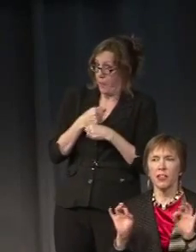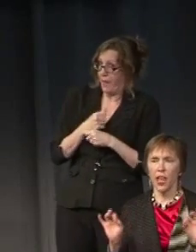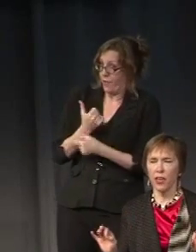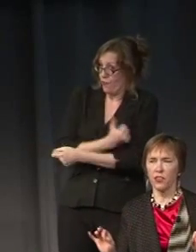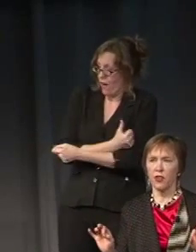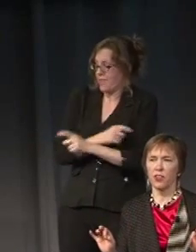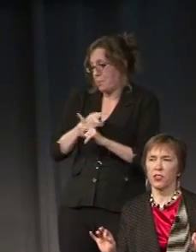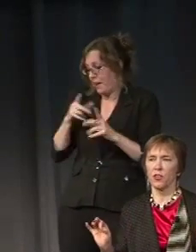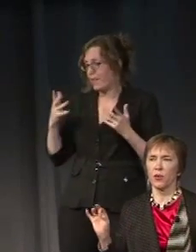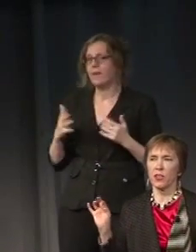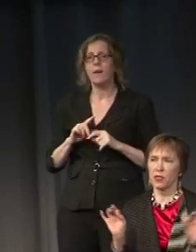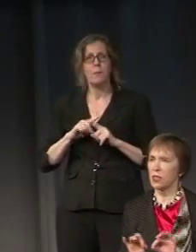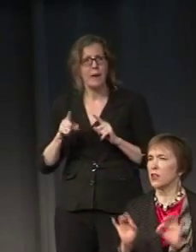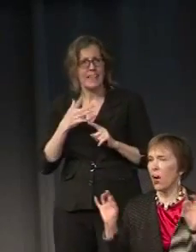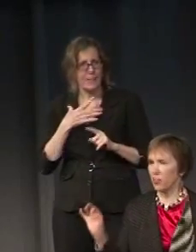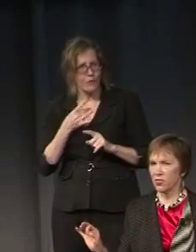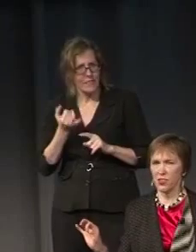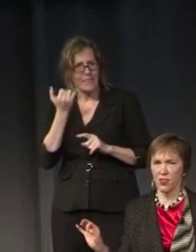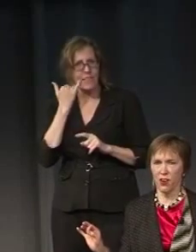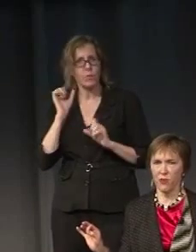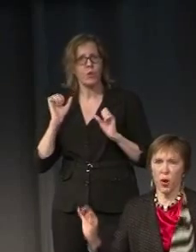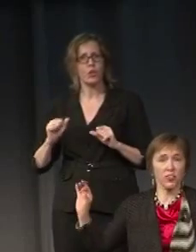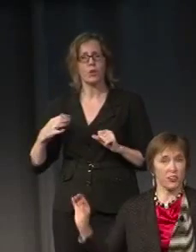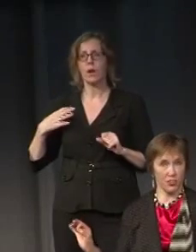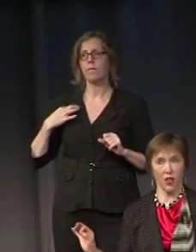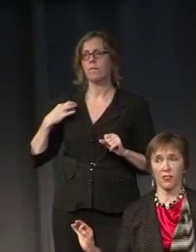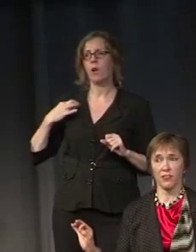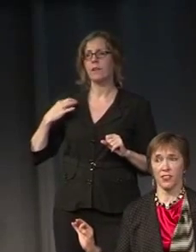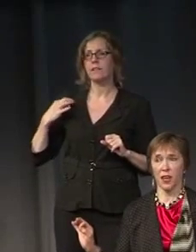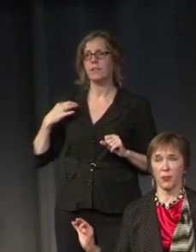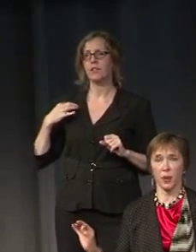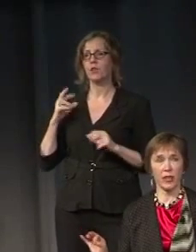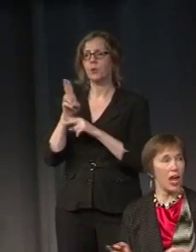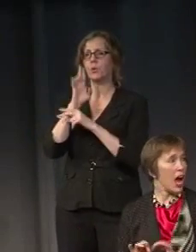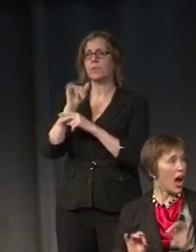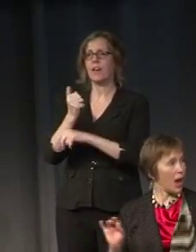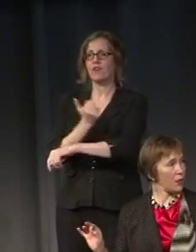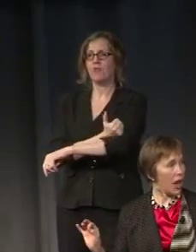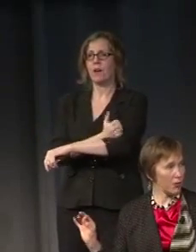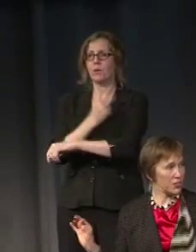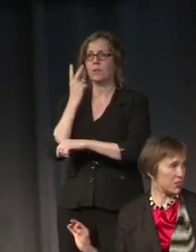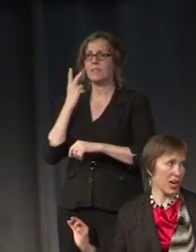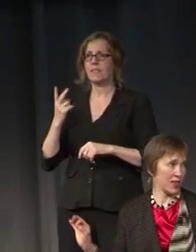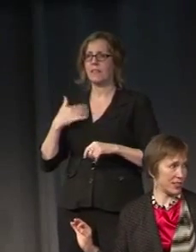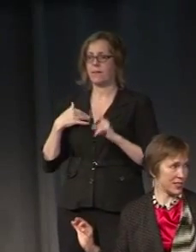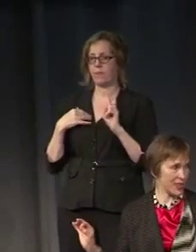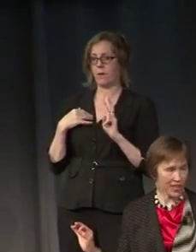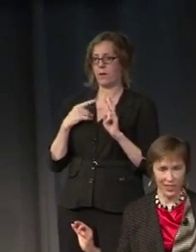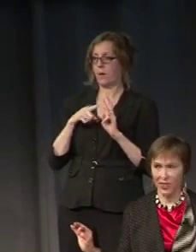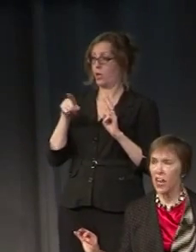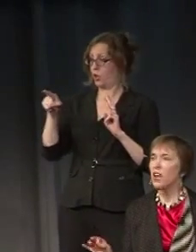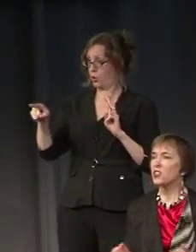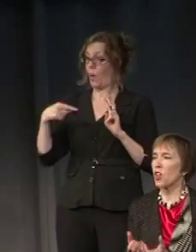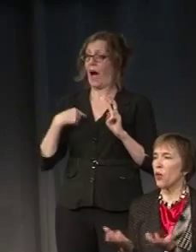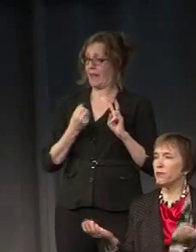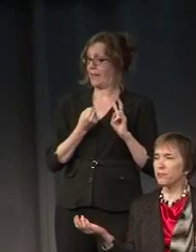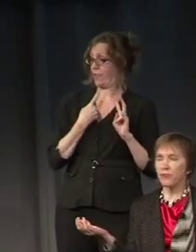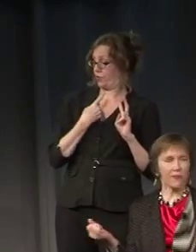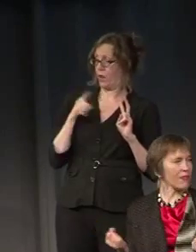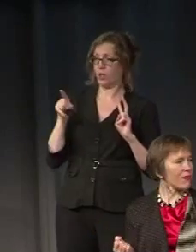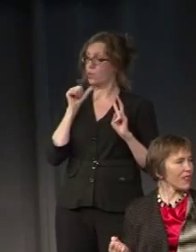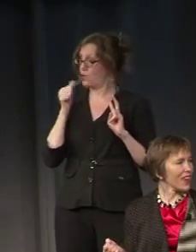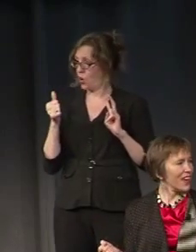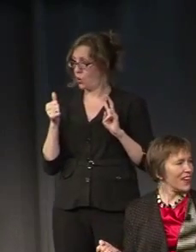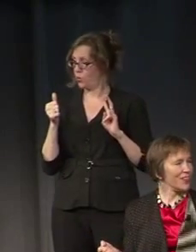voluntarily take a drug so that we could see the colors that our partner saw, for example. Definitely. I would do that in a second. So, well,